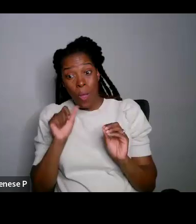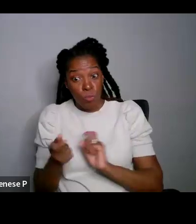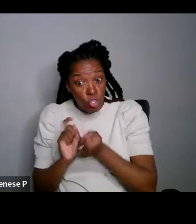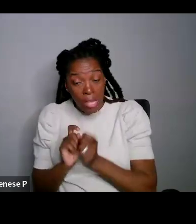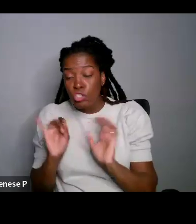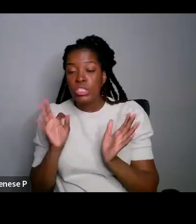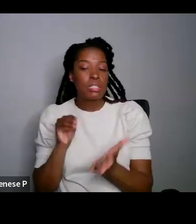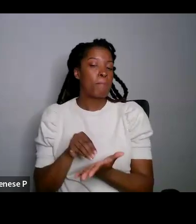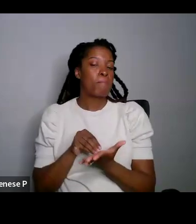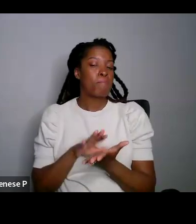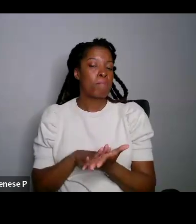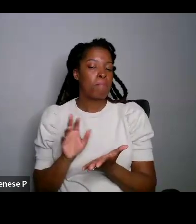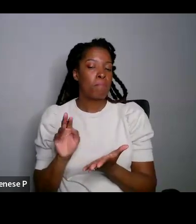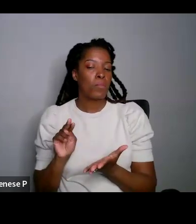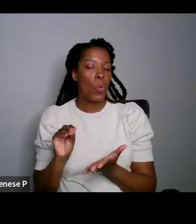of it.